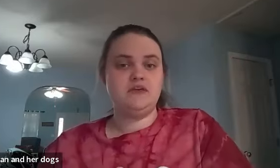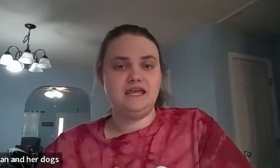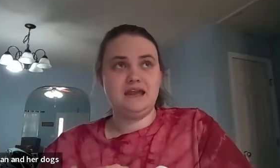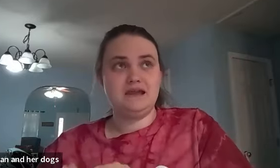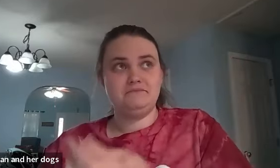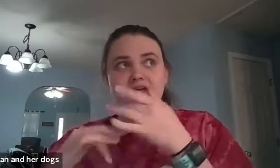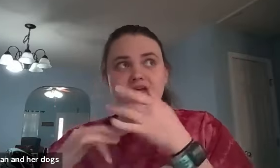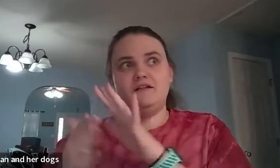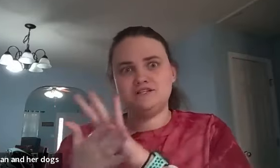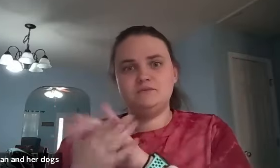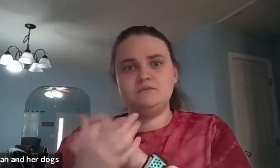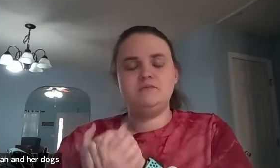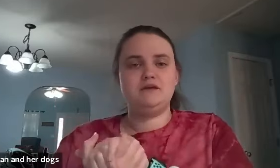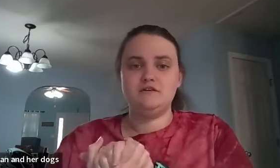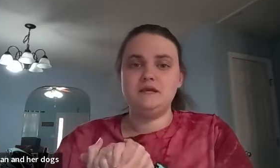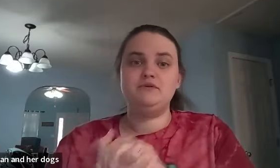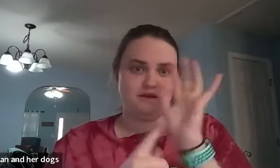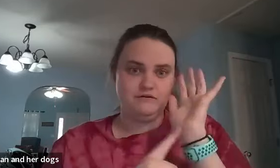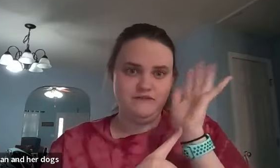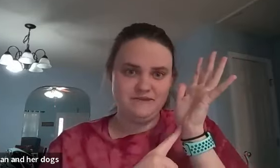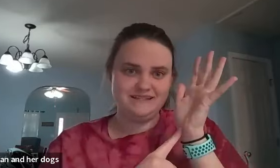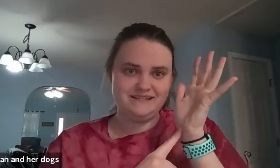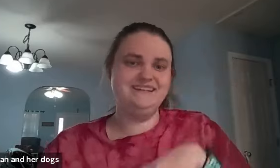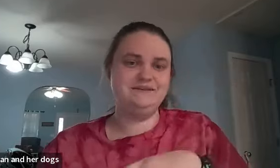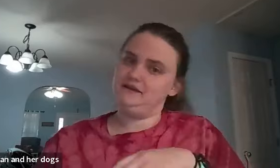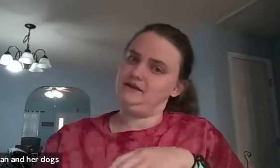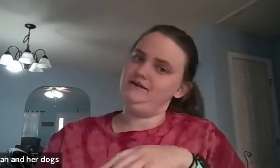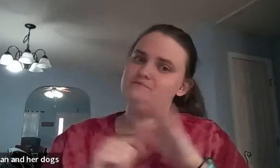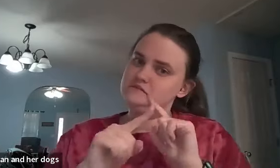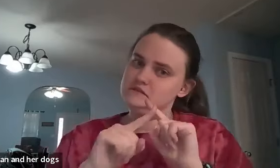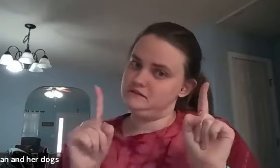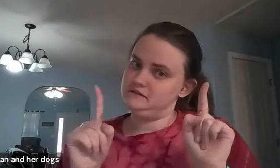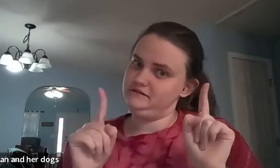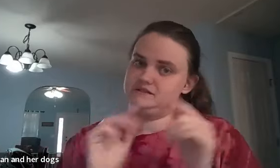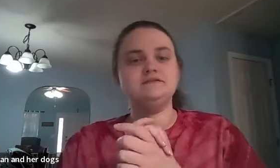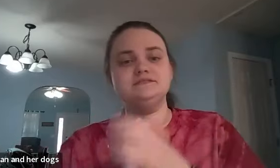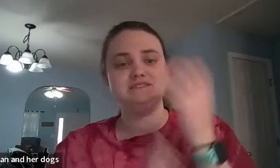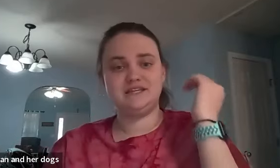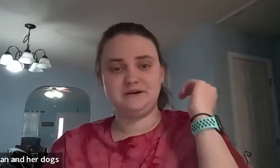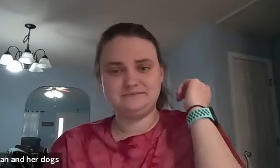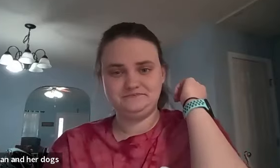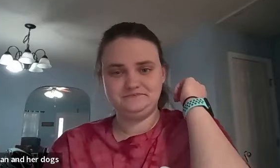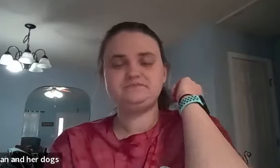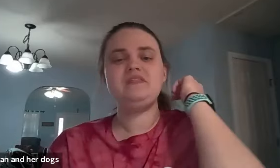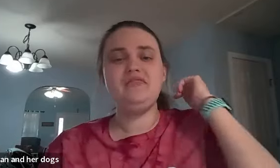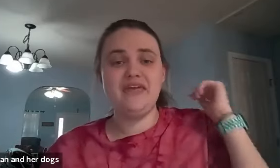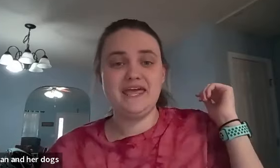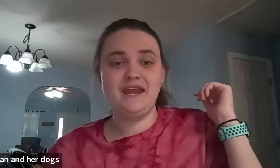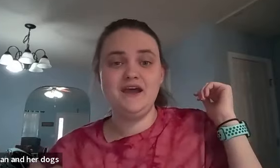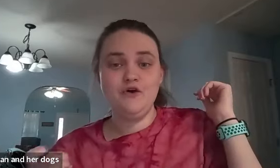But then being in a classroom, being around other people, they go 5 minutes. And I'm like, oh, there's a little difference there. So, and then